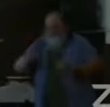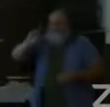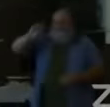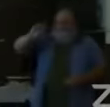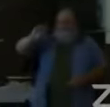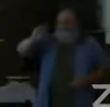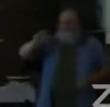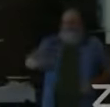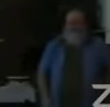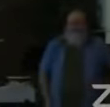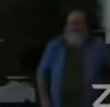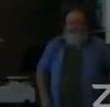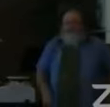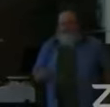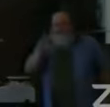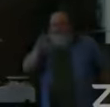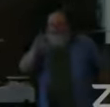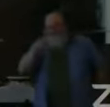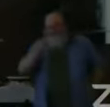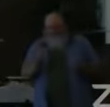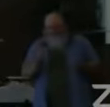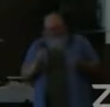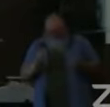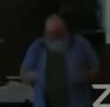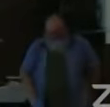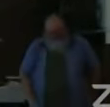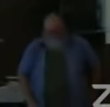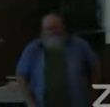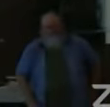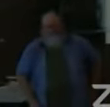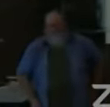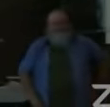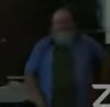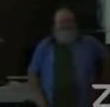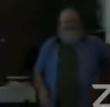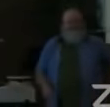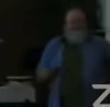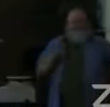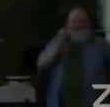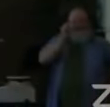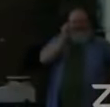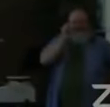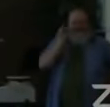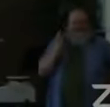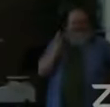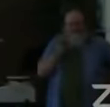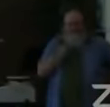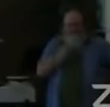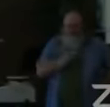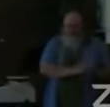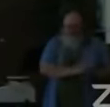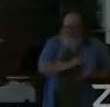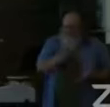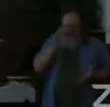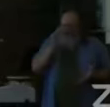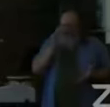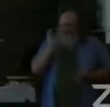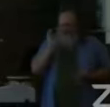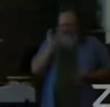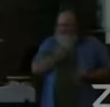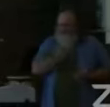third result. You're going to like this one. I'm glad you stayed. We glory in our